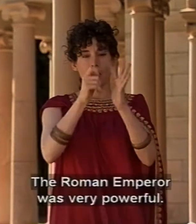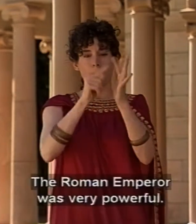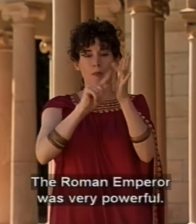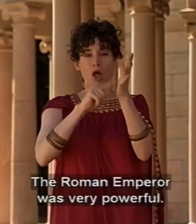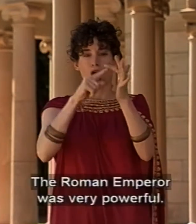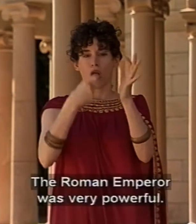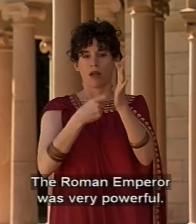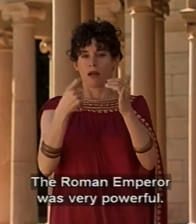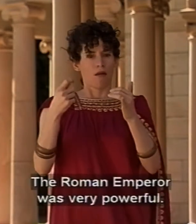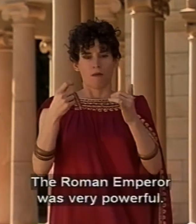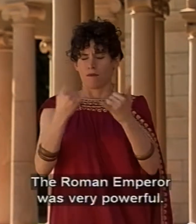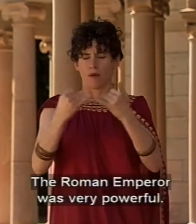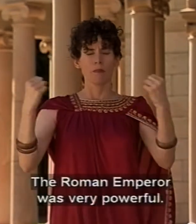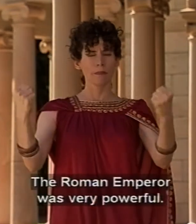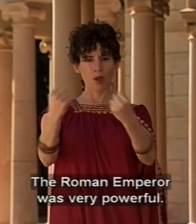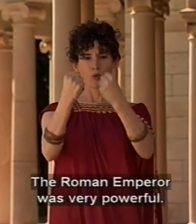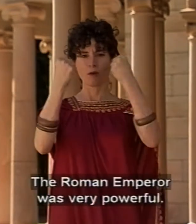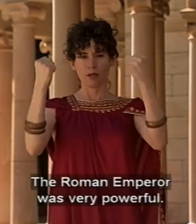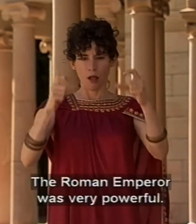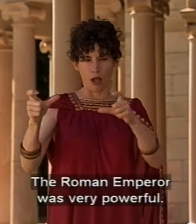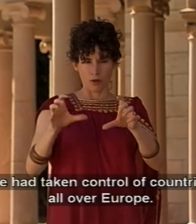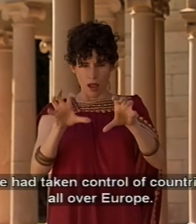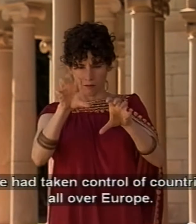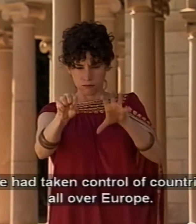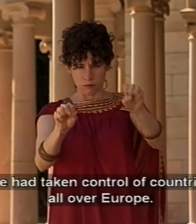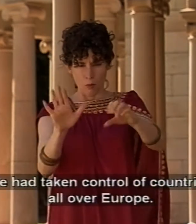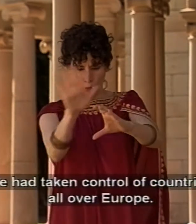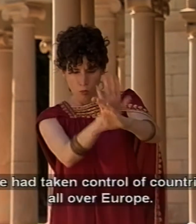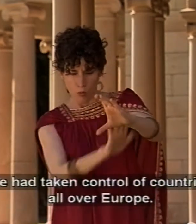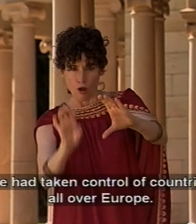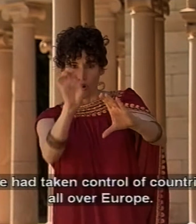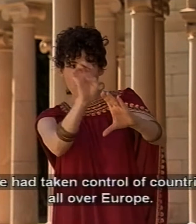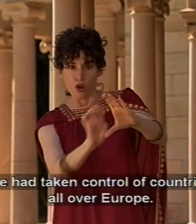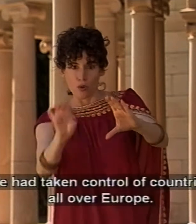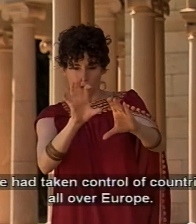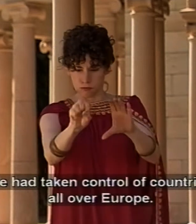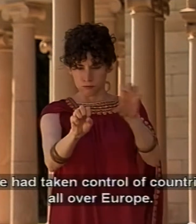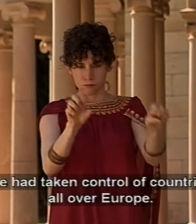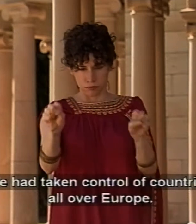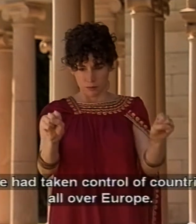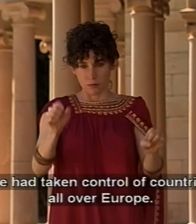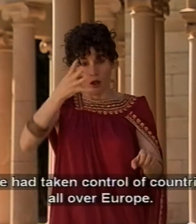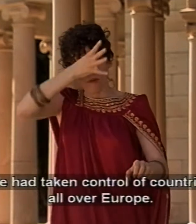The Roman emperor was very powerful. He had taken control of countries all over